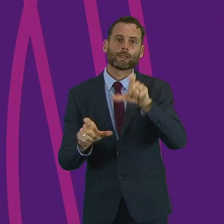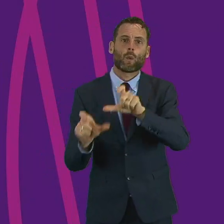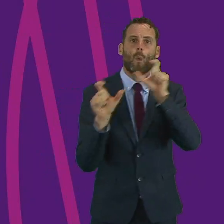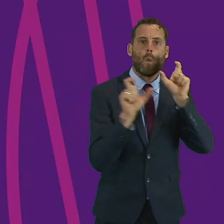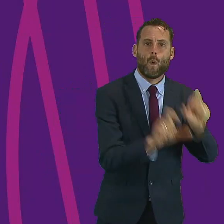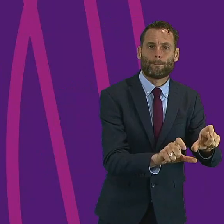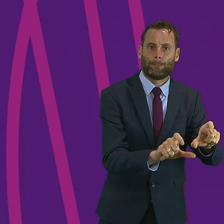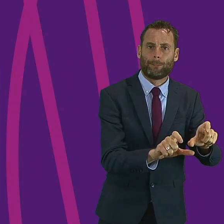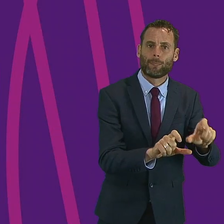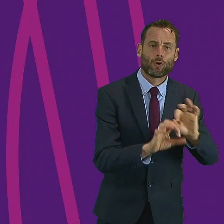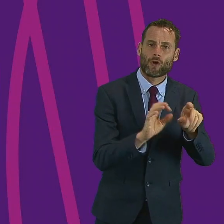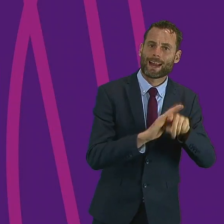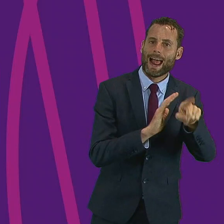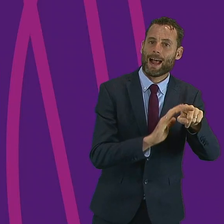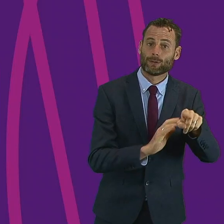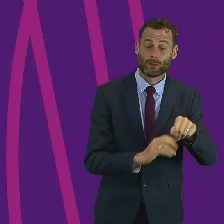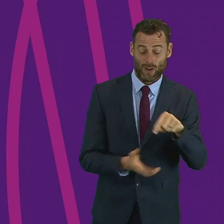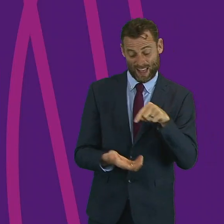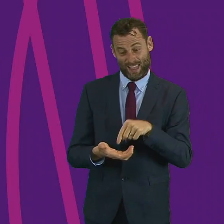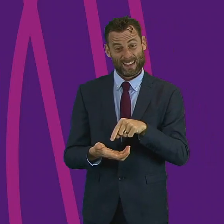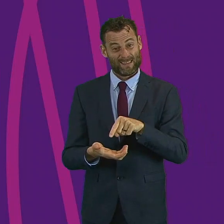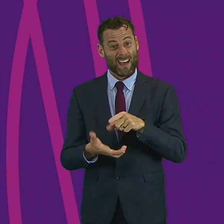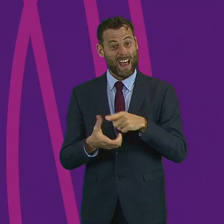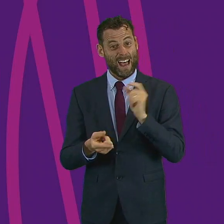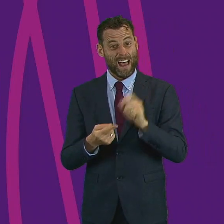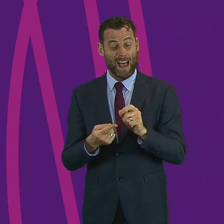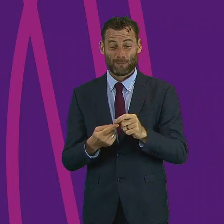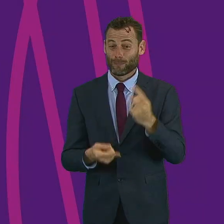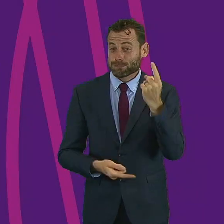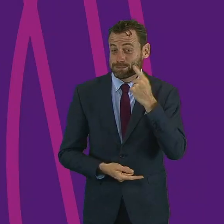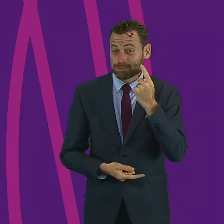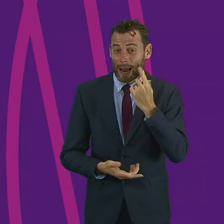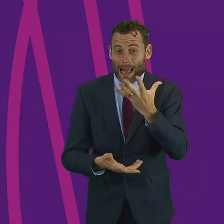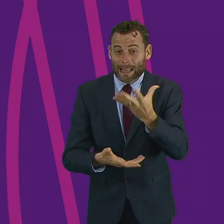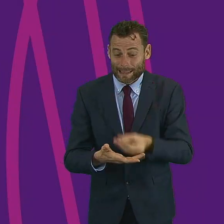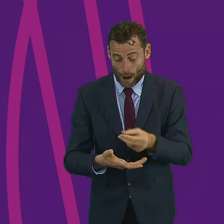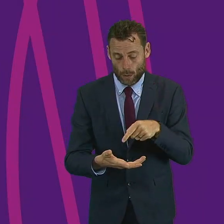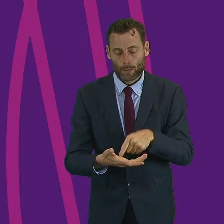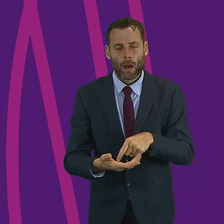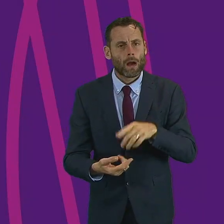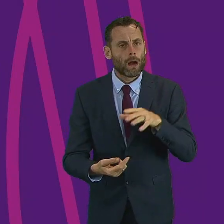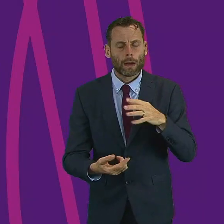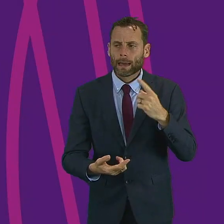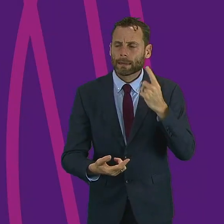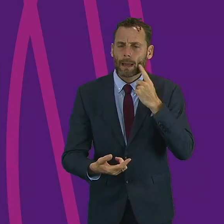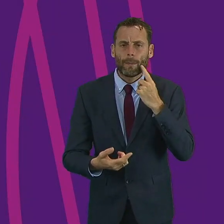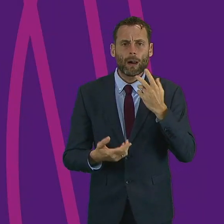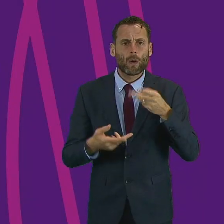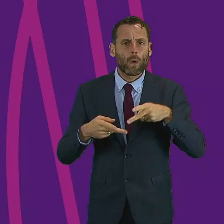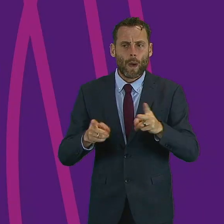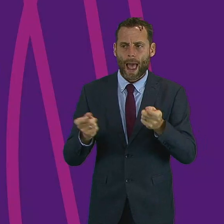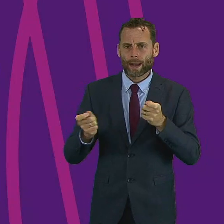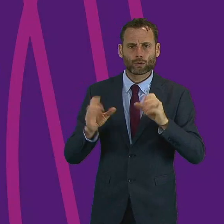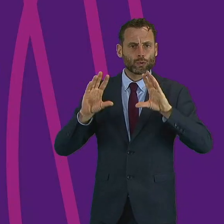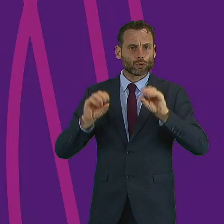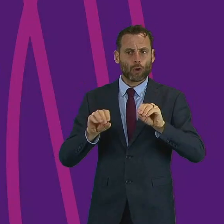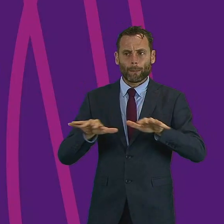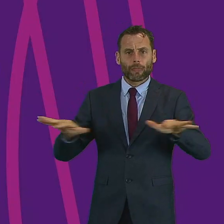so to download it. This is a simple, and it is simple, but it's also an important way in which we can all help fight